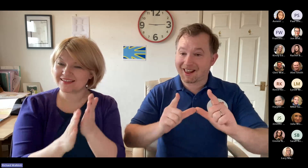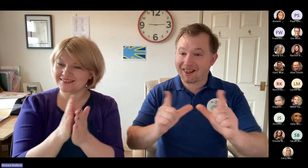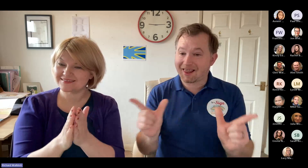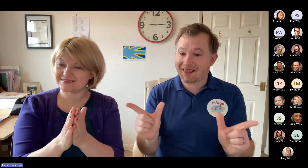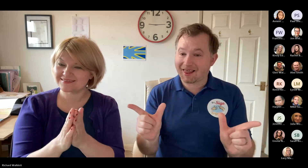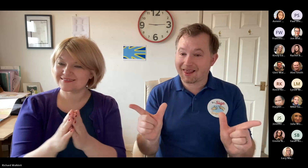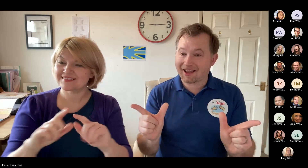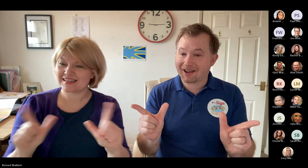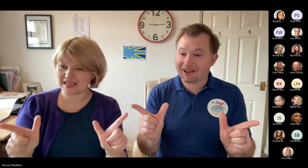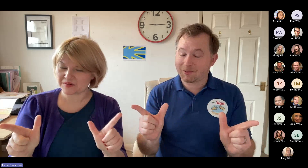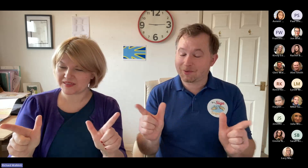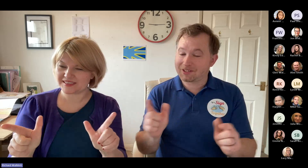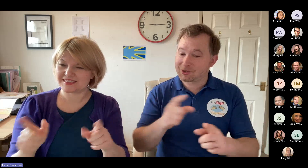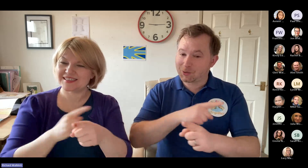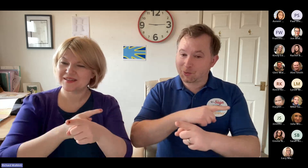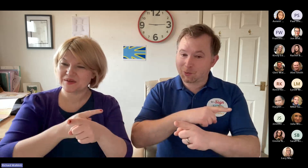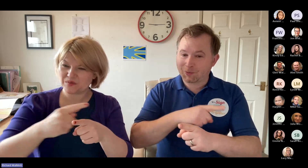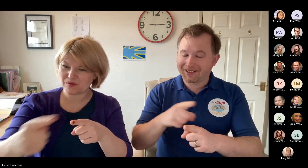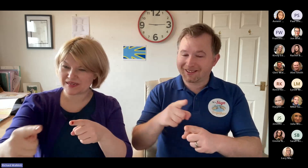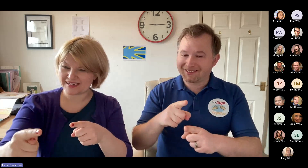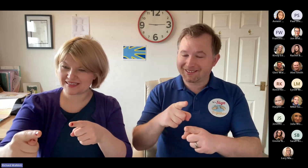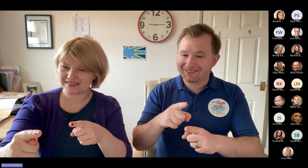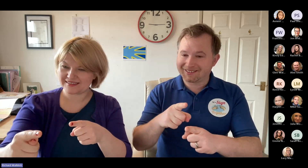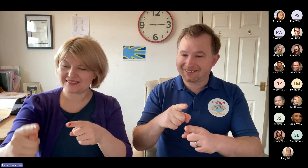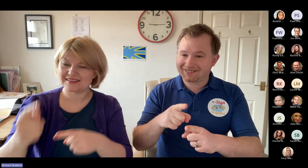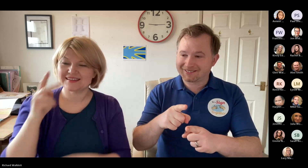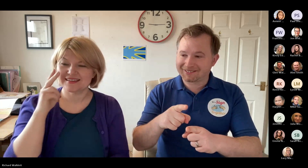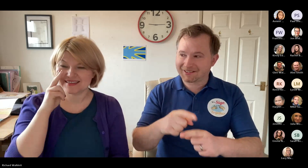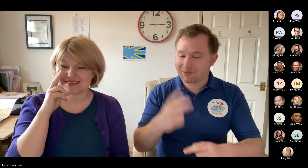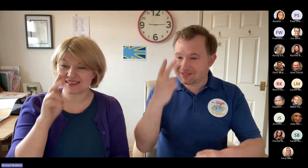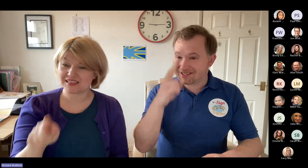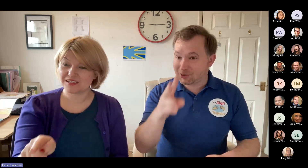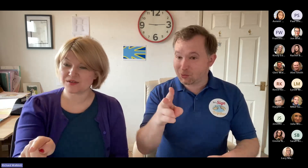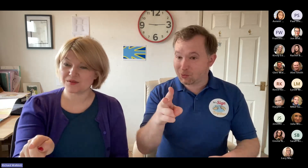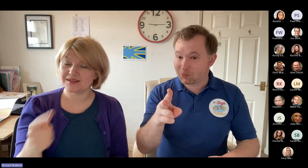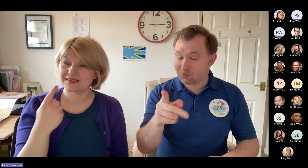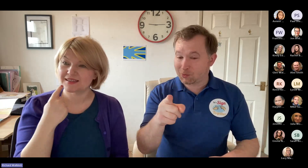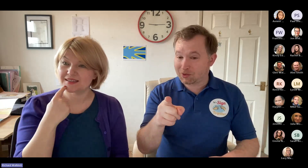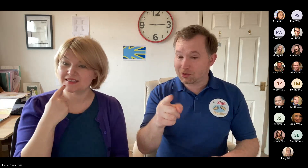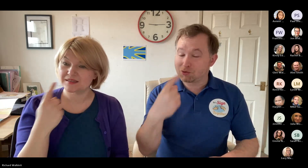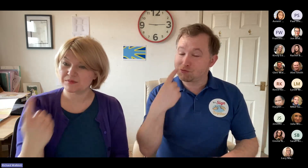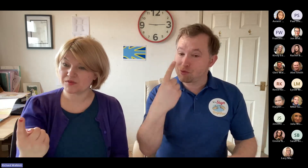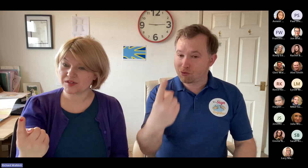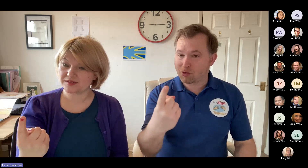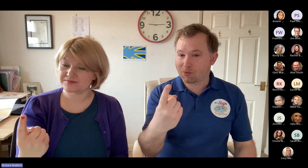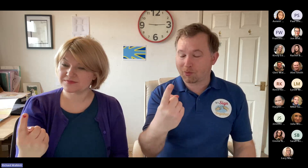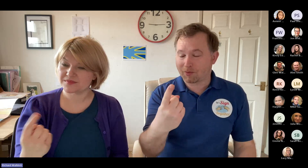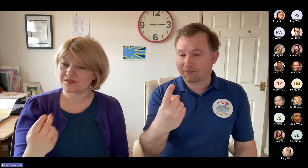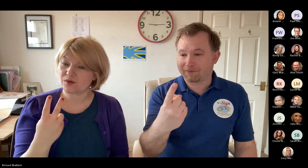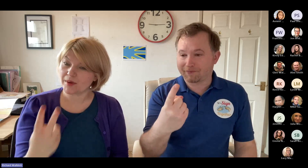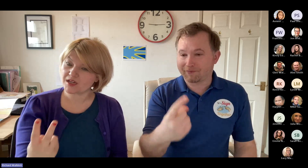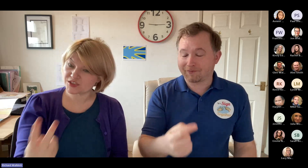Sign Language Week. See you tomorrow for part